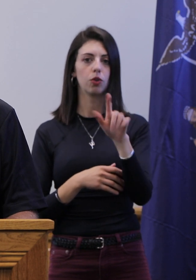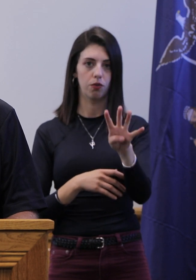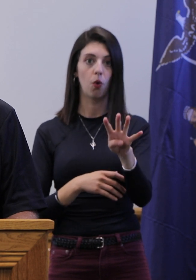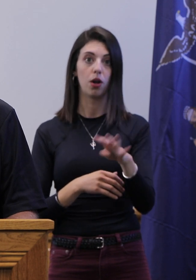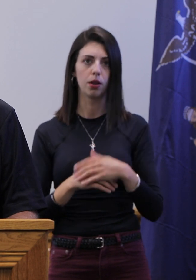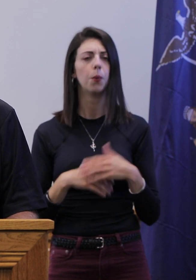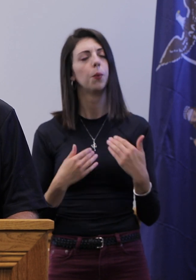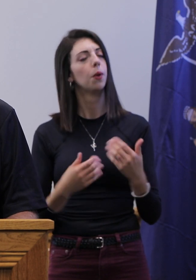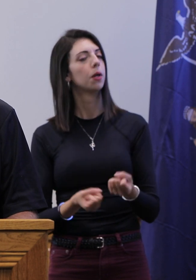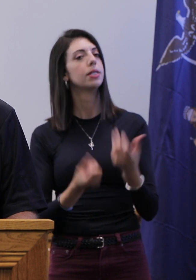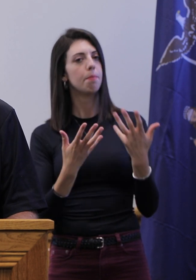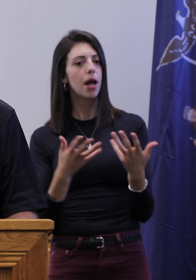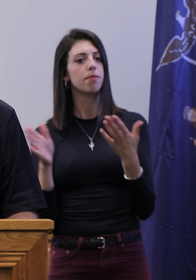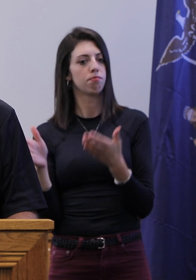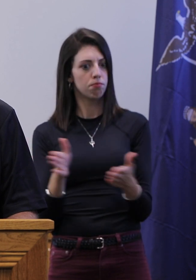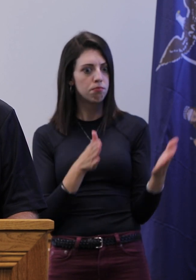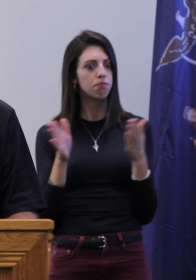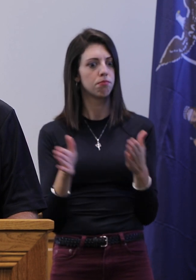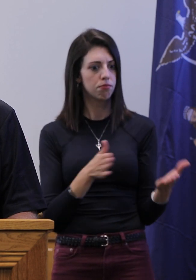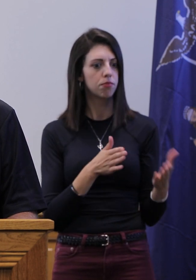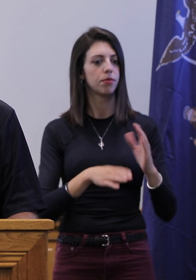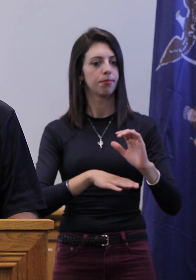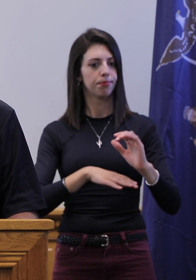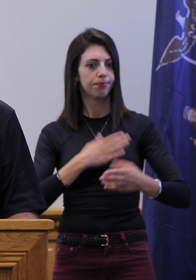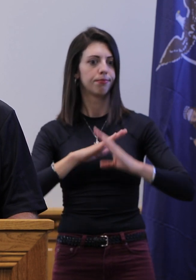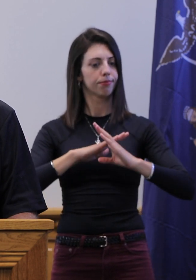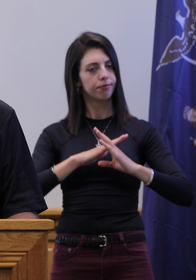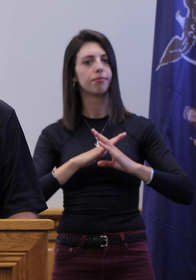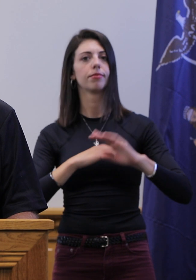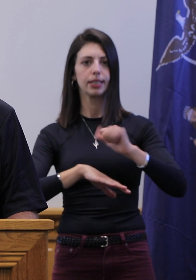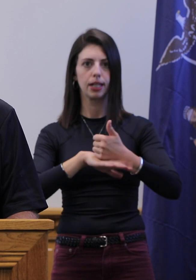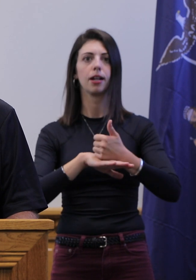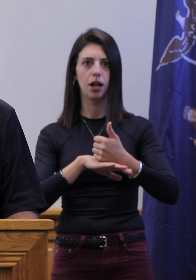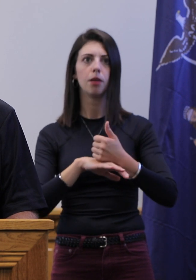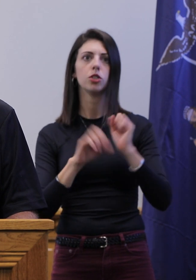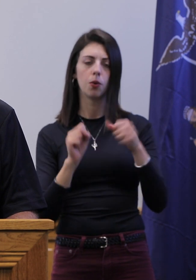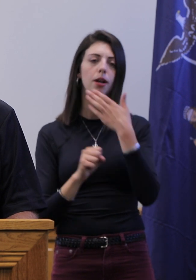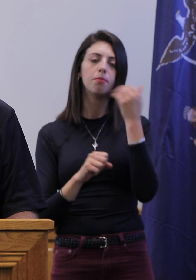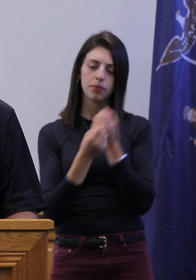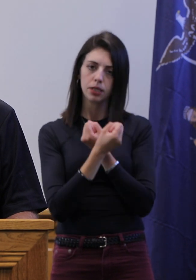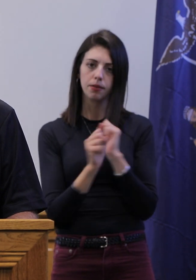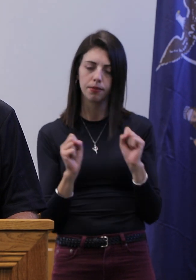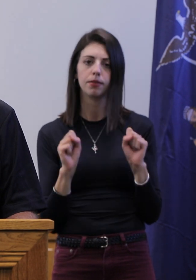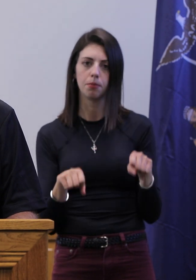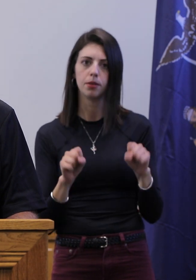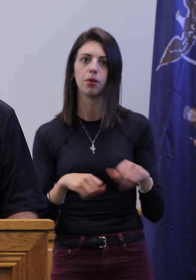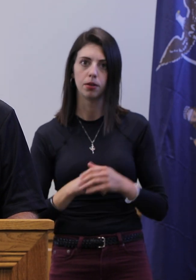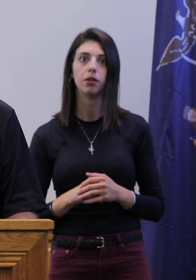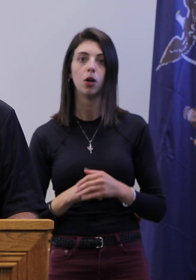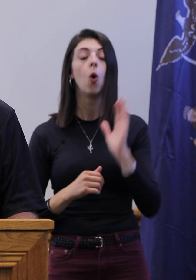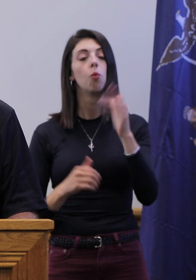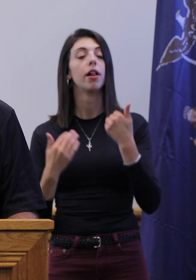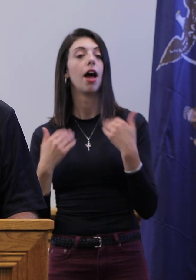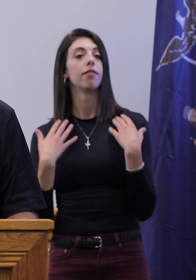are many procedures in place that make this a safe experience for customers and employees. Our County Health Department will be responsible for